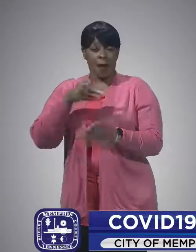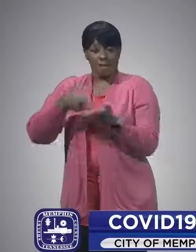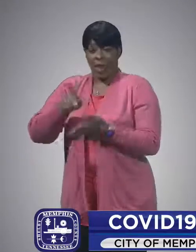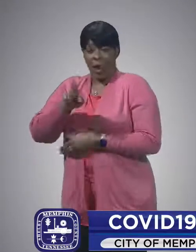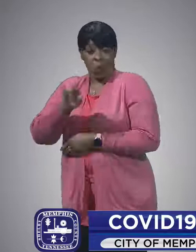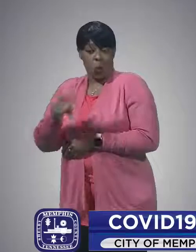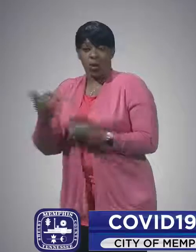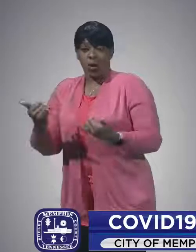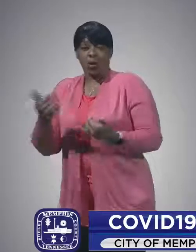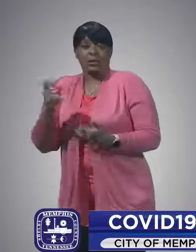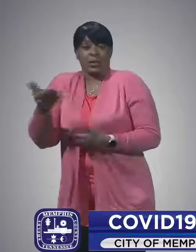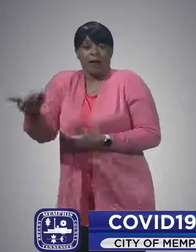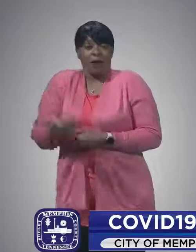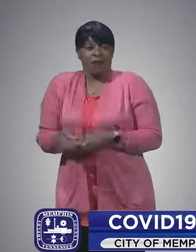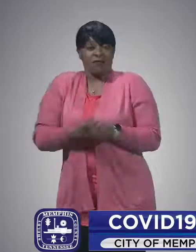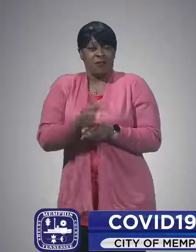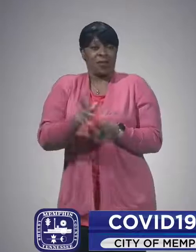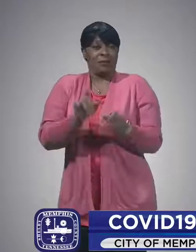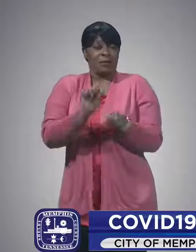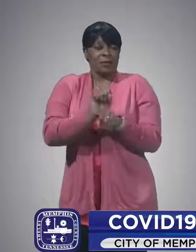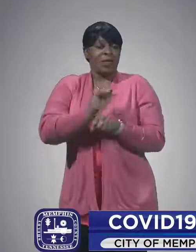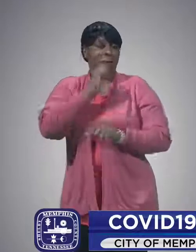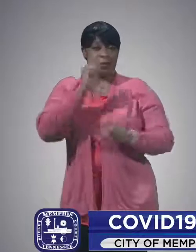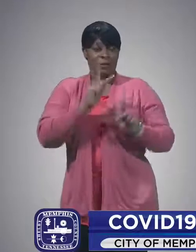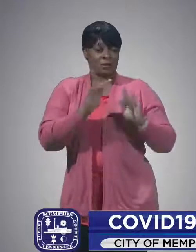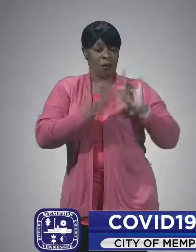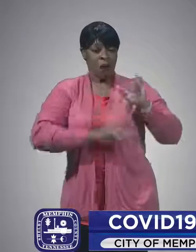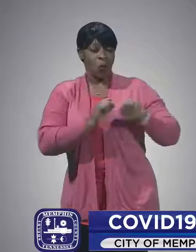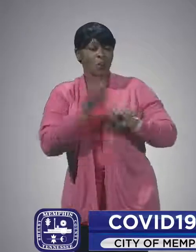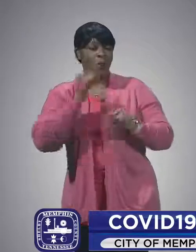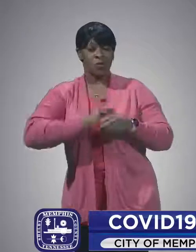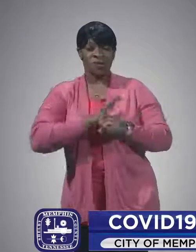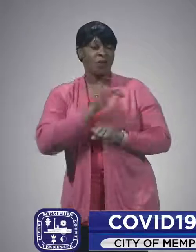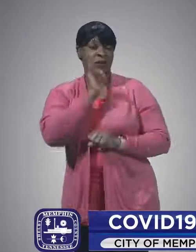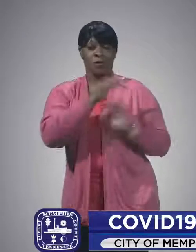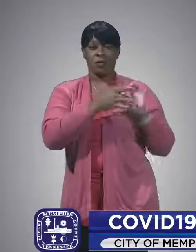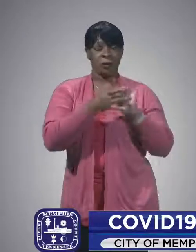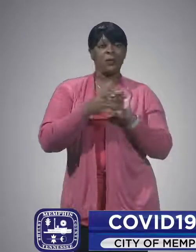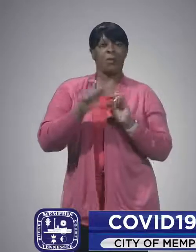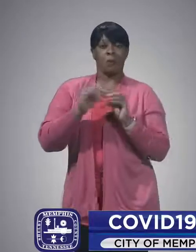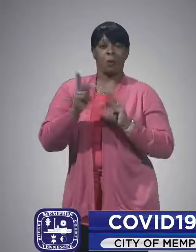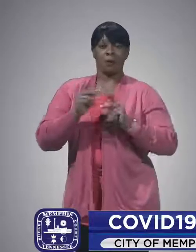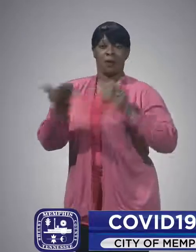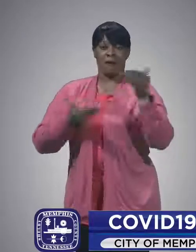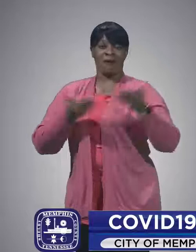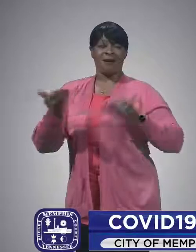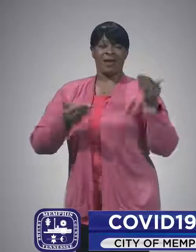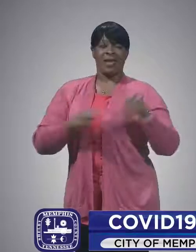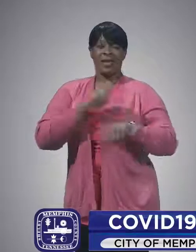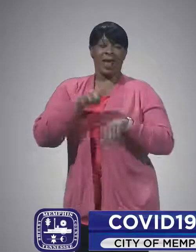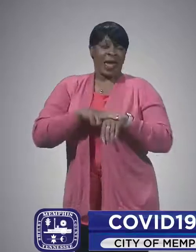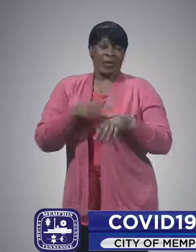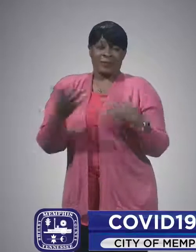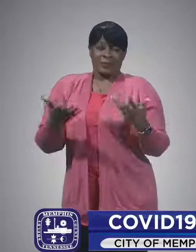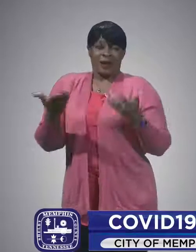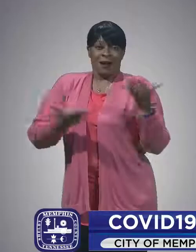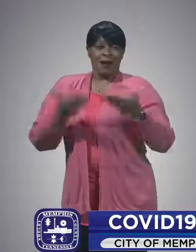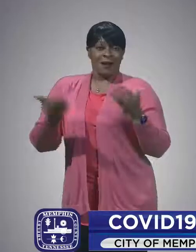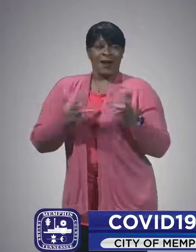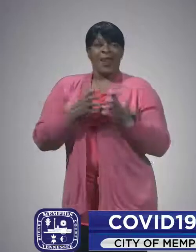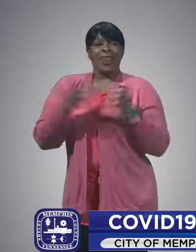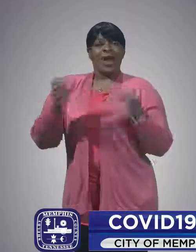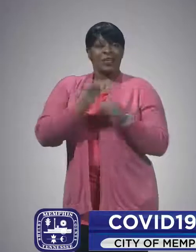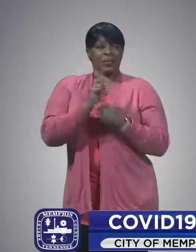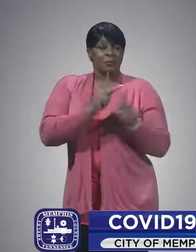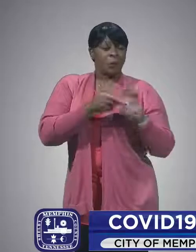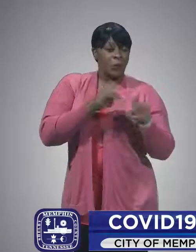payroll today. But it's not because we have people out of work because of COVID. These are just natural attrition. There is some turnover. A lot of